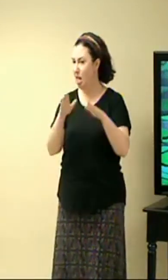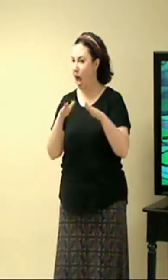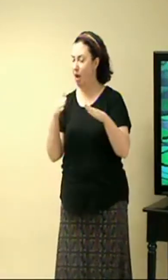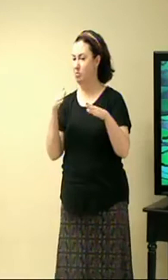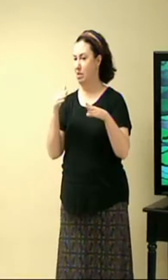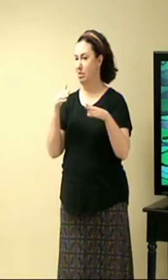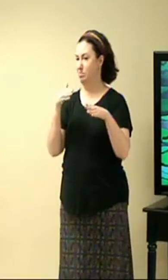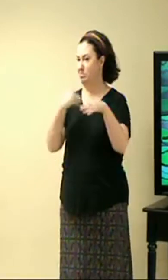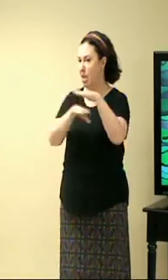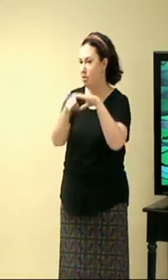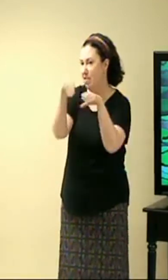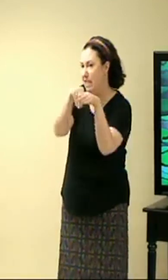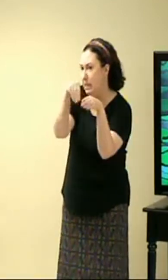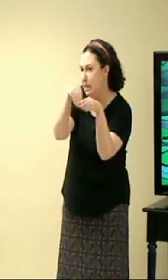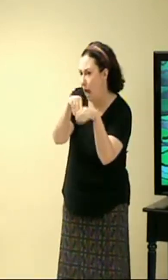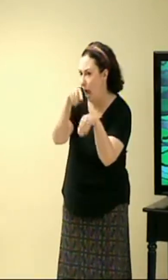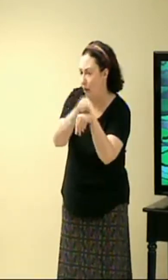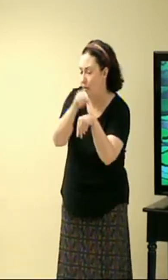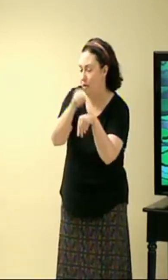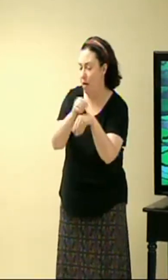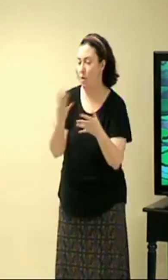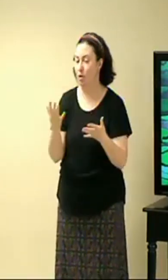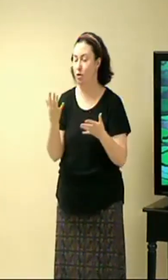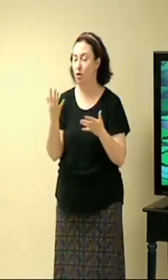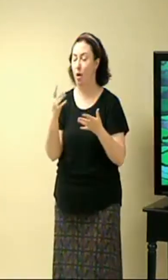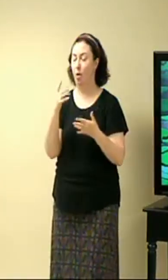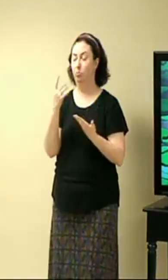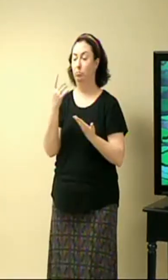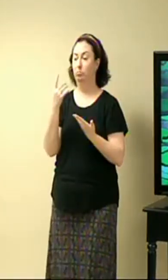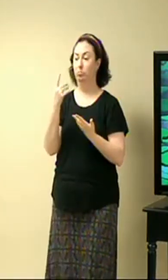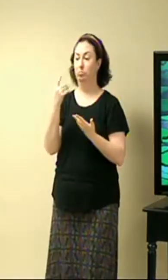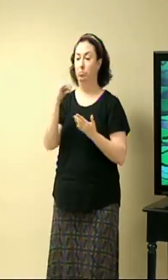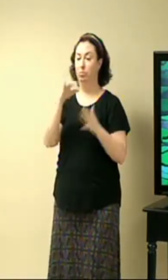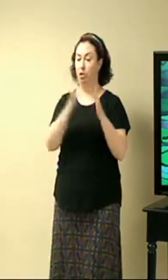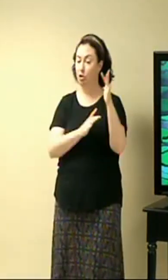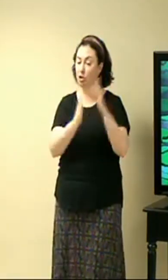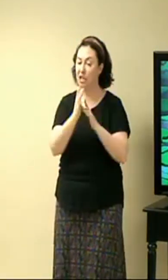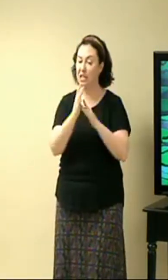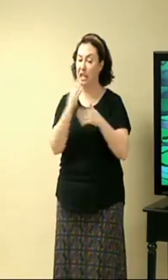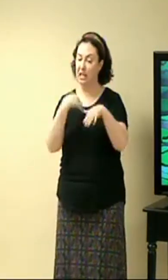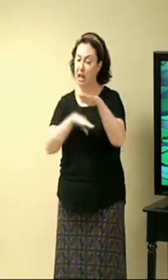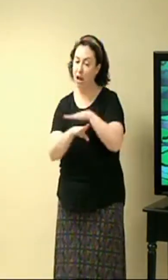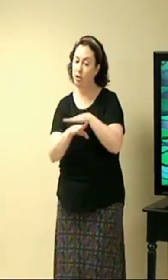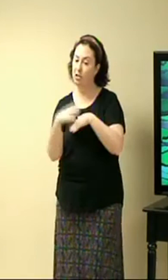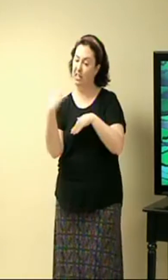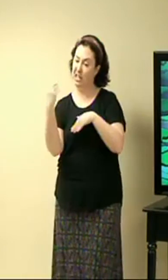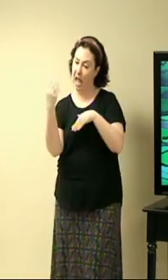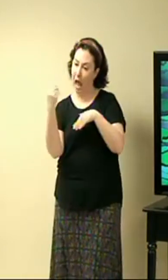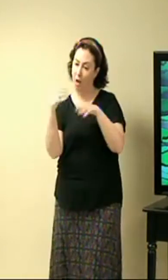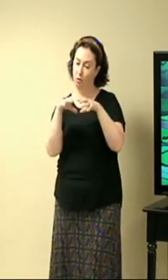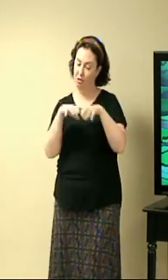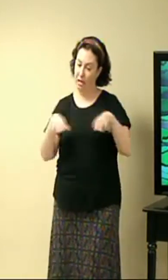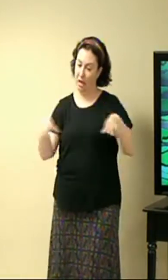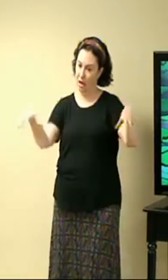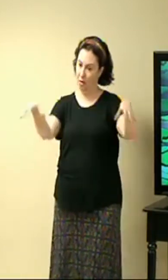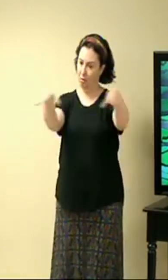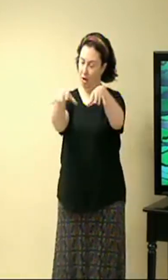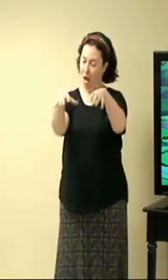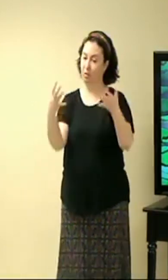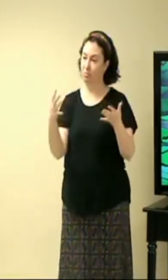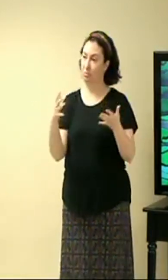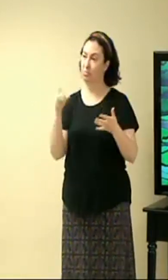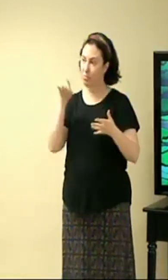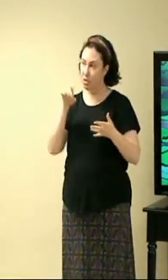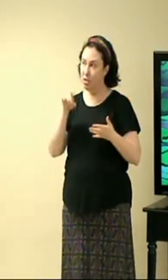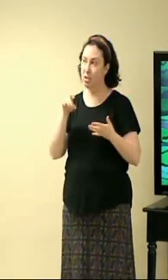so Jesus, going into the temple, the first part is this outer court, and this is supposed to be a place of worship. It's supposed